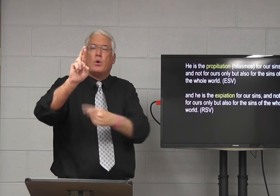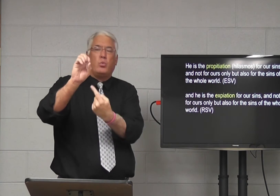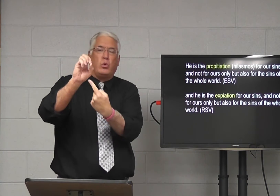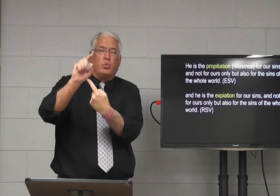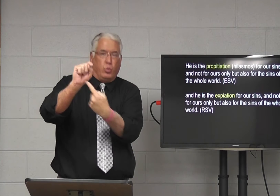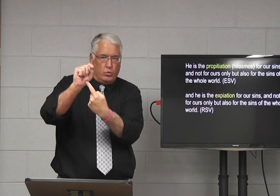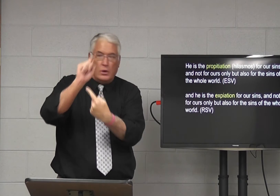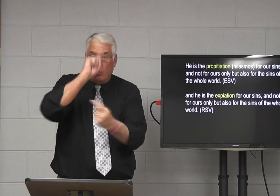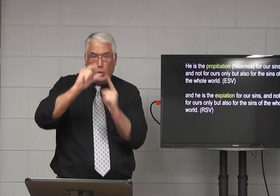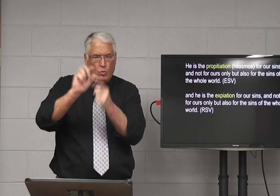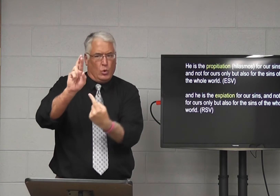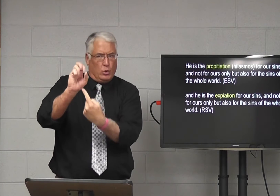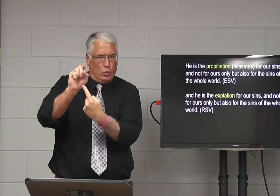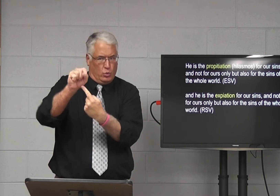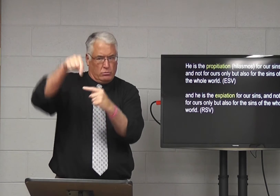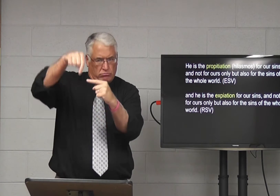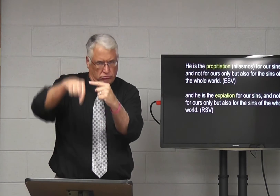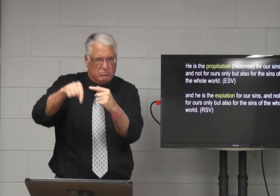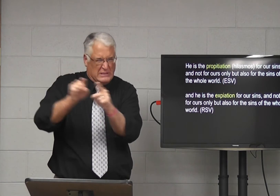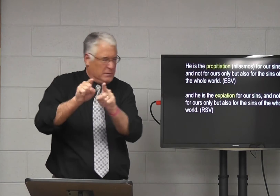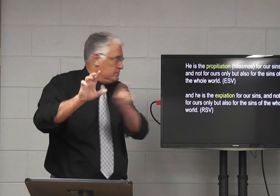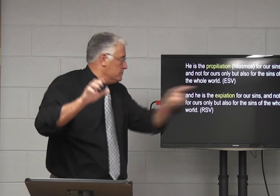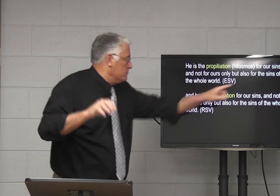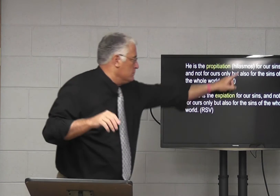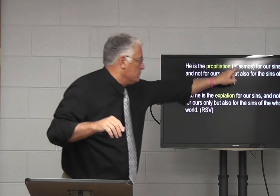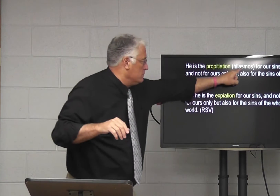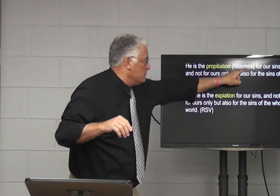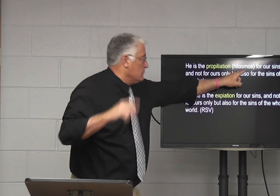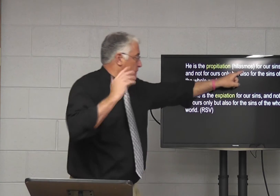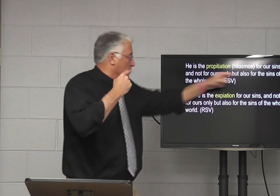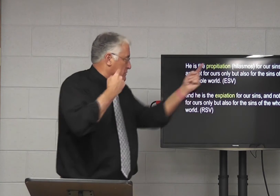It's same from the Greek root word